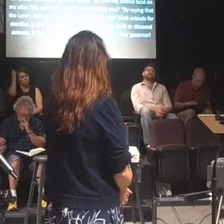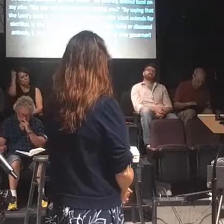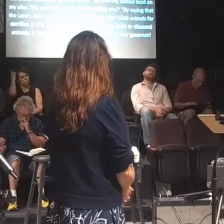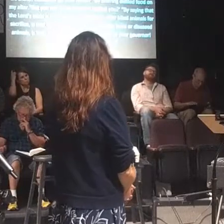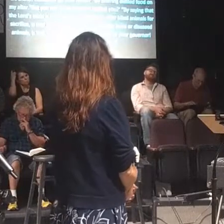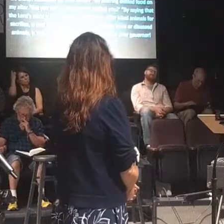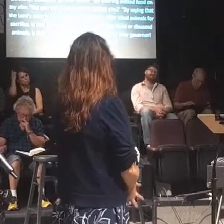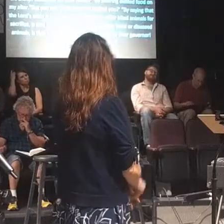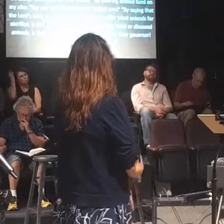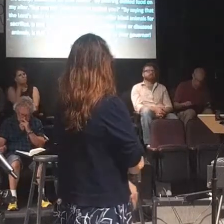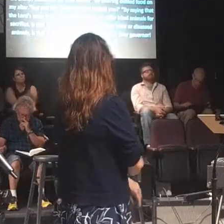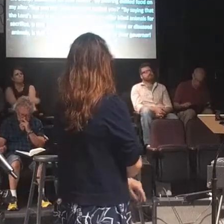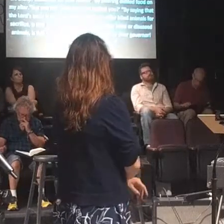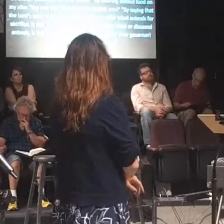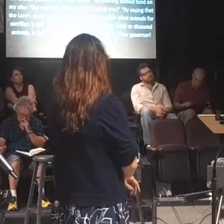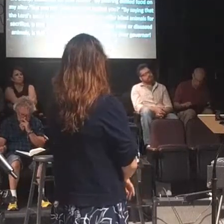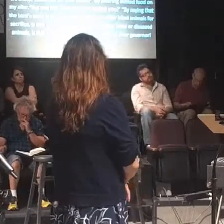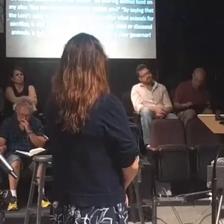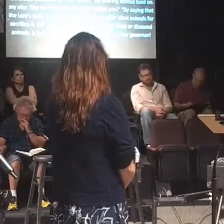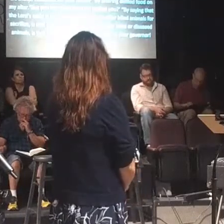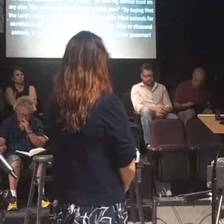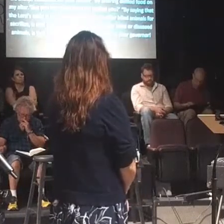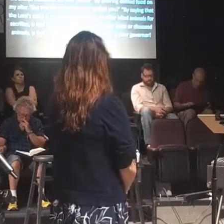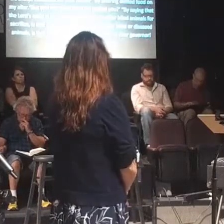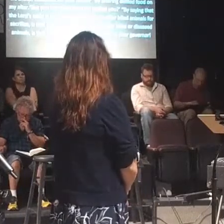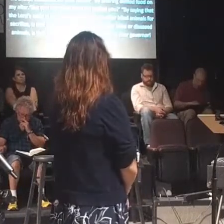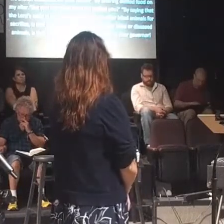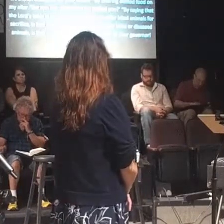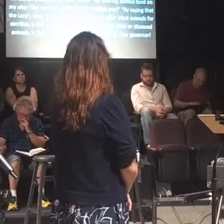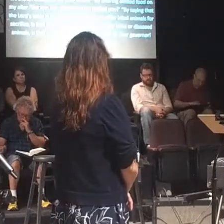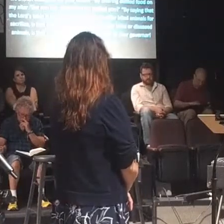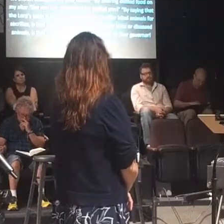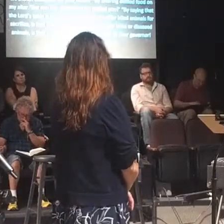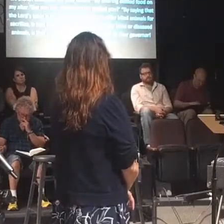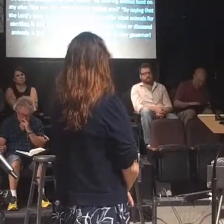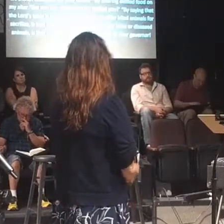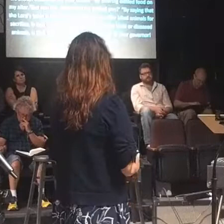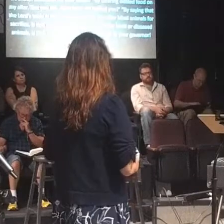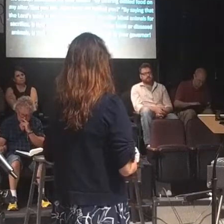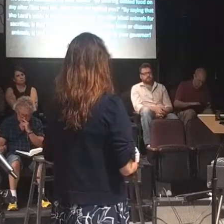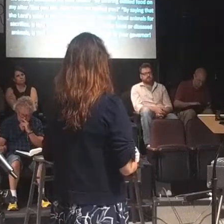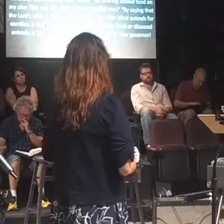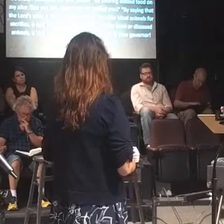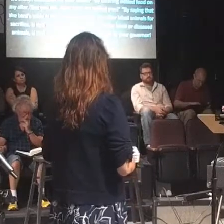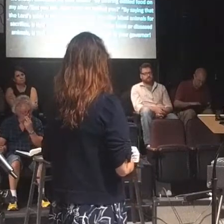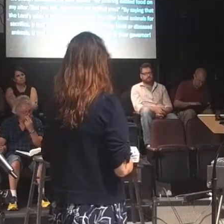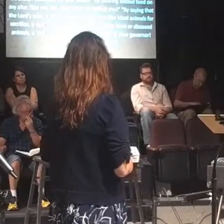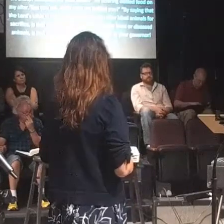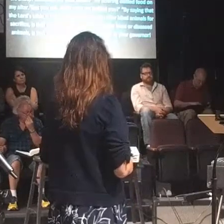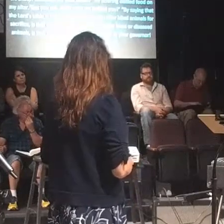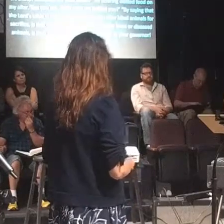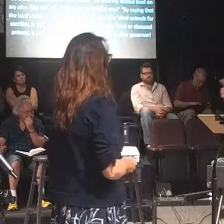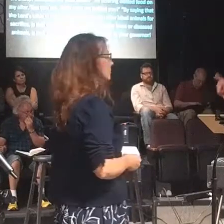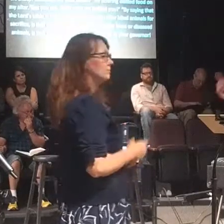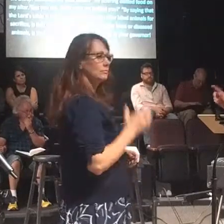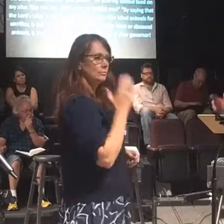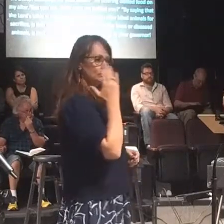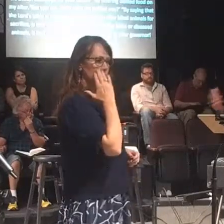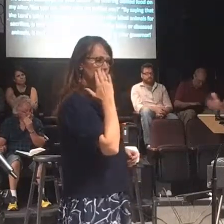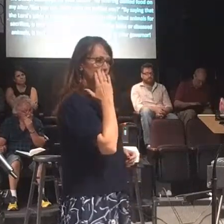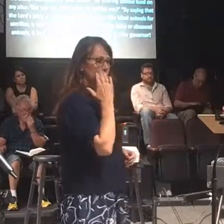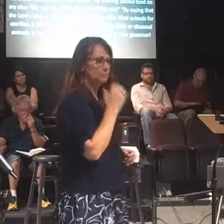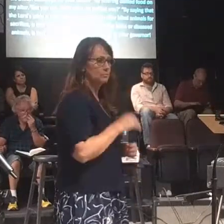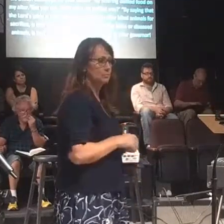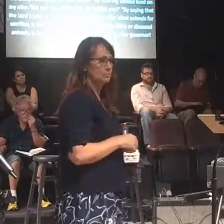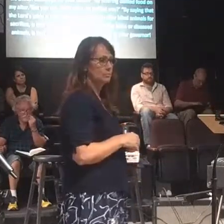is your priests who show contempt for my name. But you ask, how have we shown contempt for your name? You know how your kids, you go, you